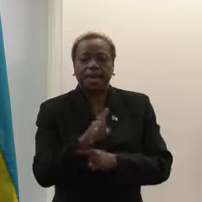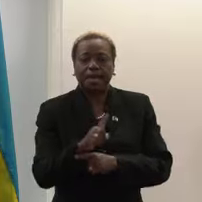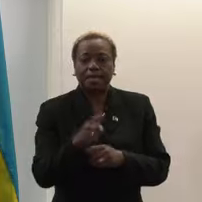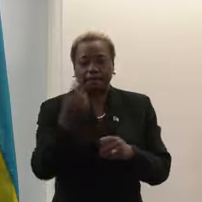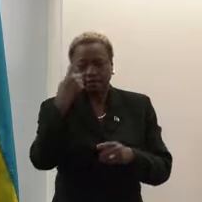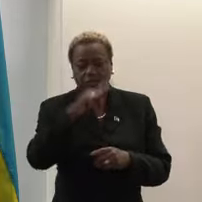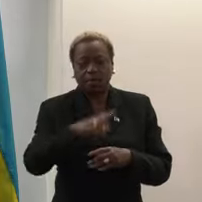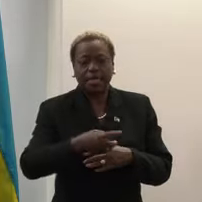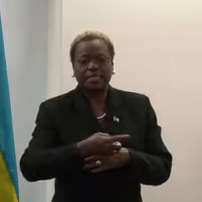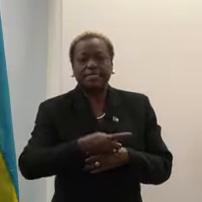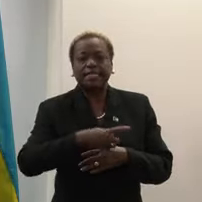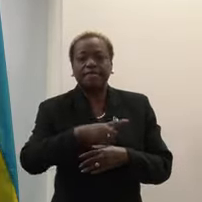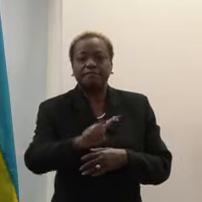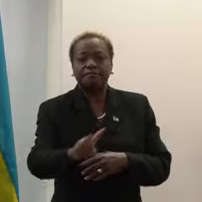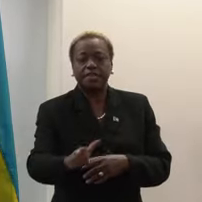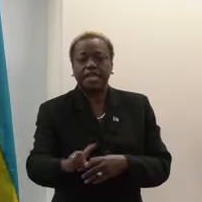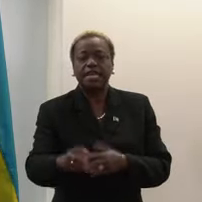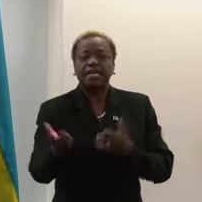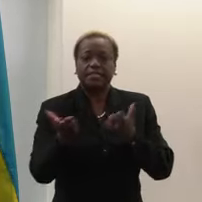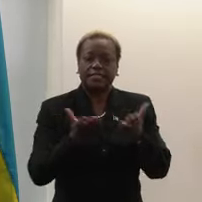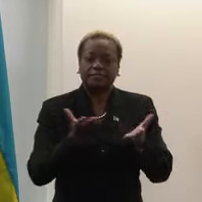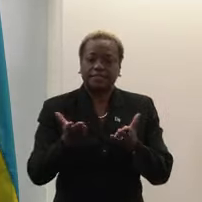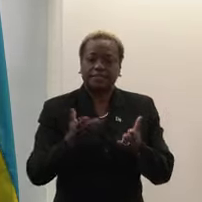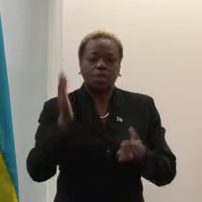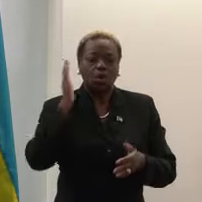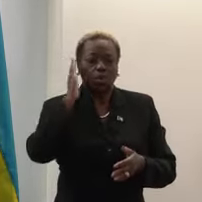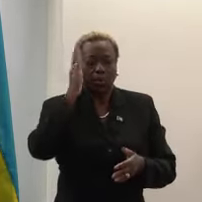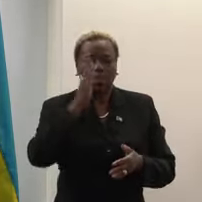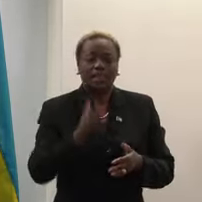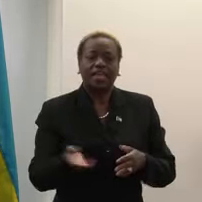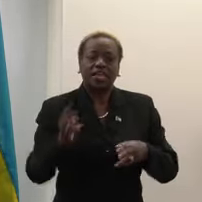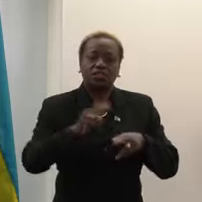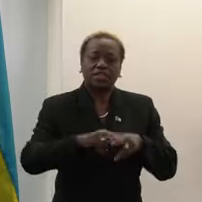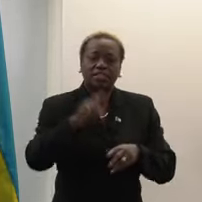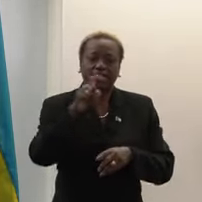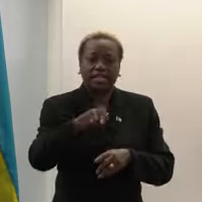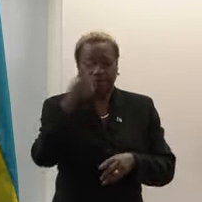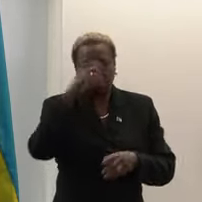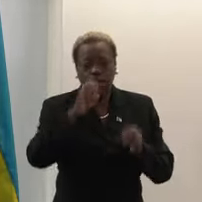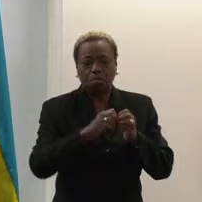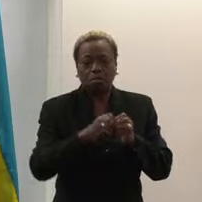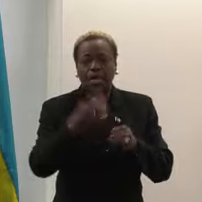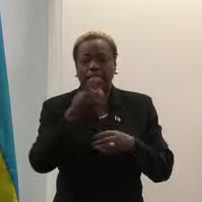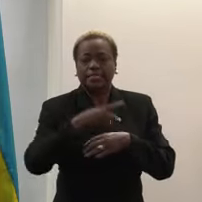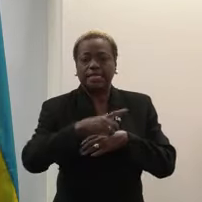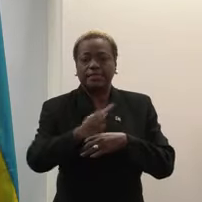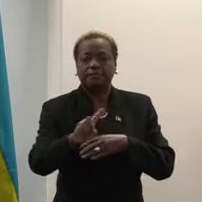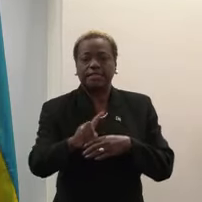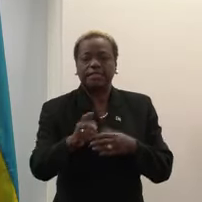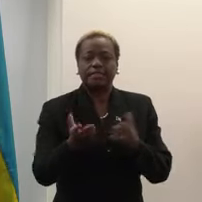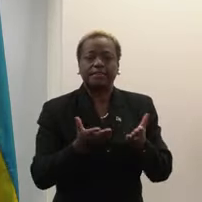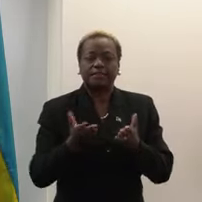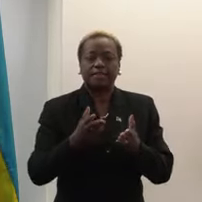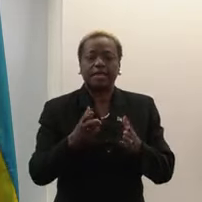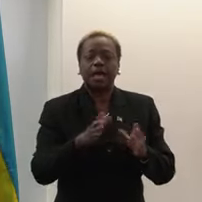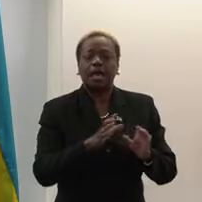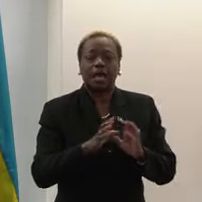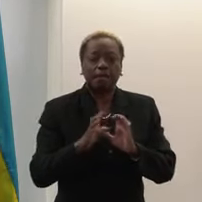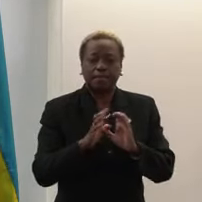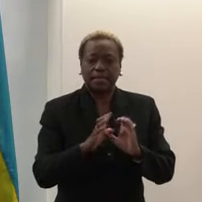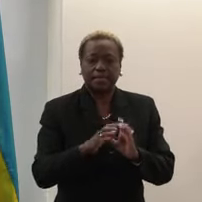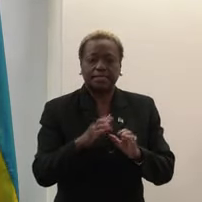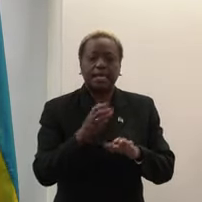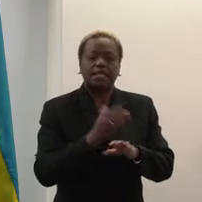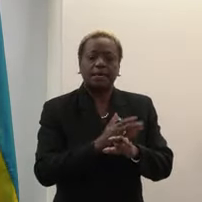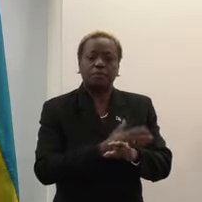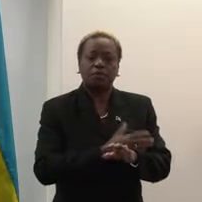delivery services will increase the need for more delivery service companies. The approval processes